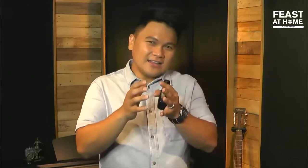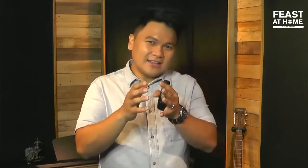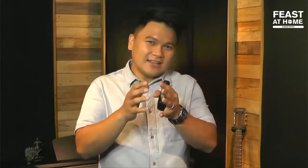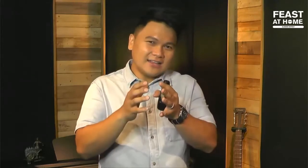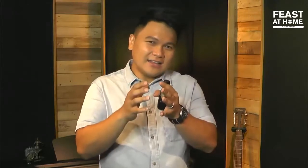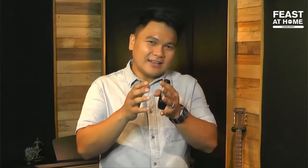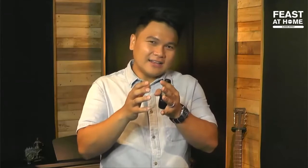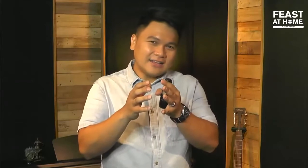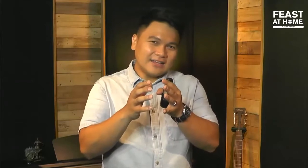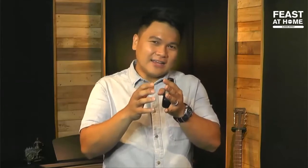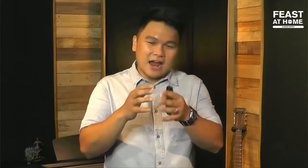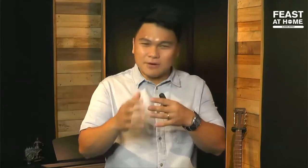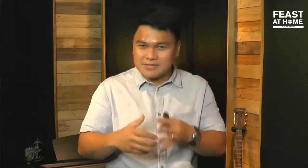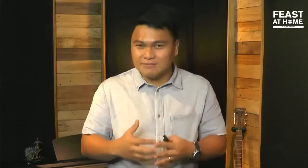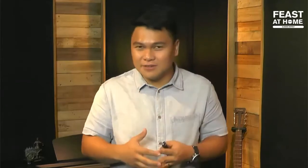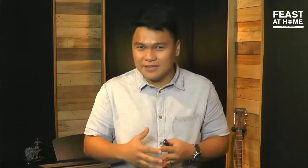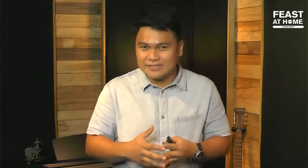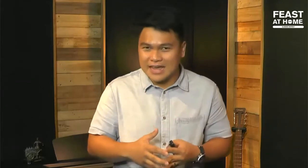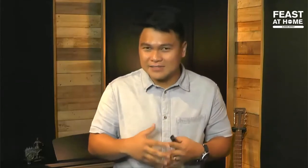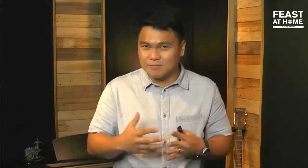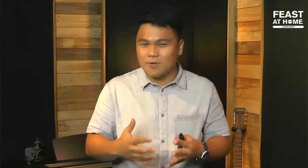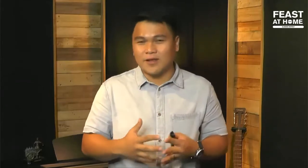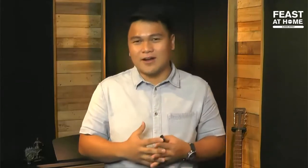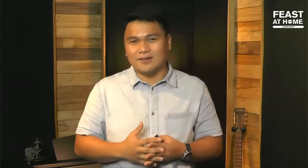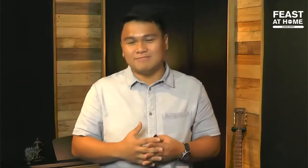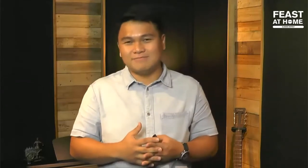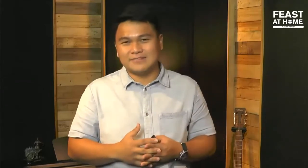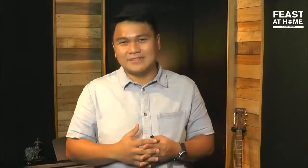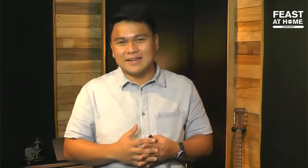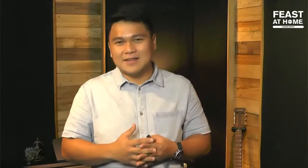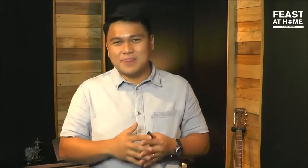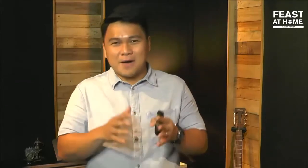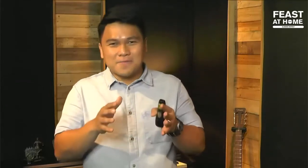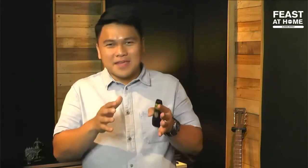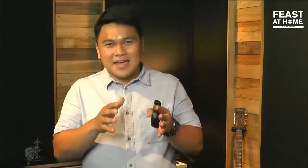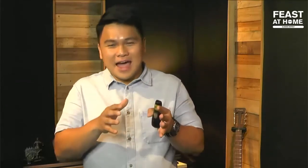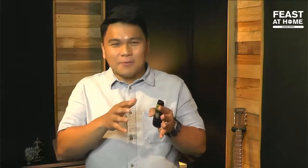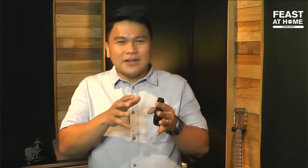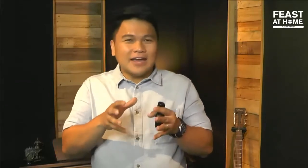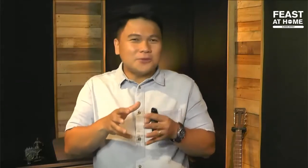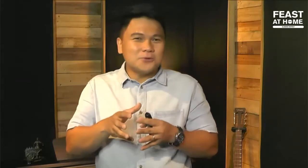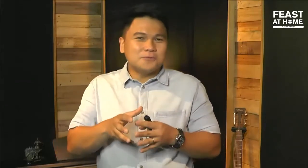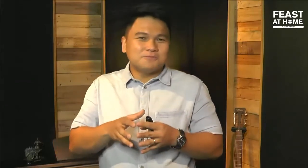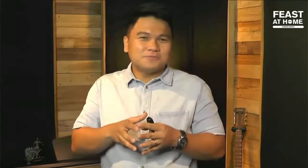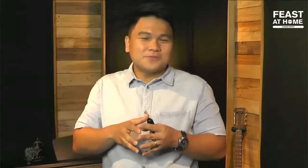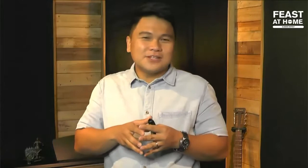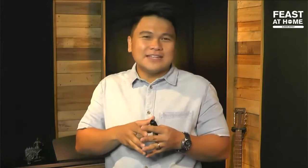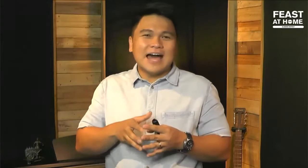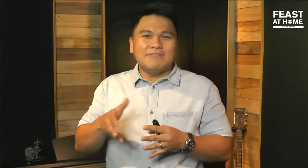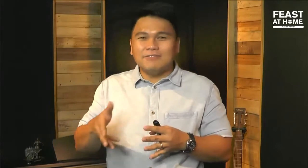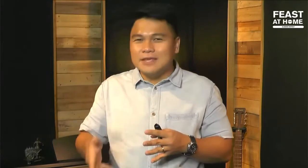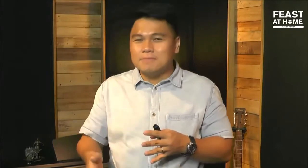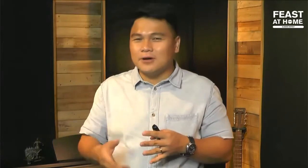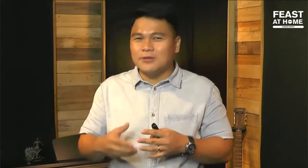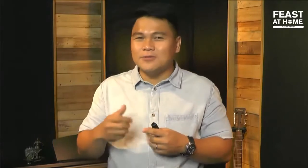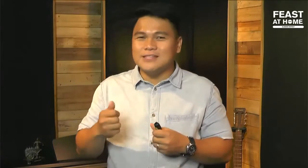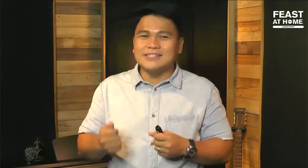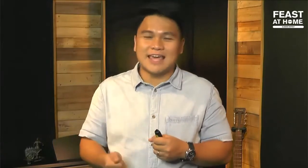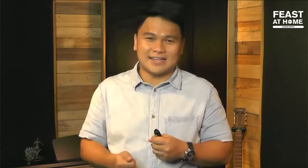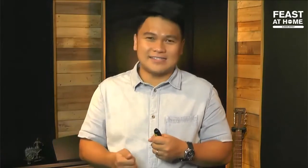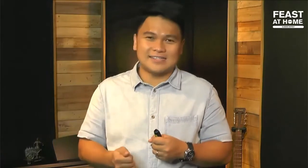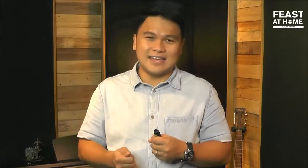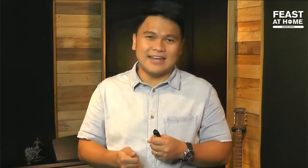God, in our sinfulness, has a broken heart. Now, I would like to dive deeper into